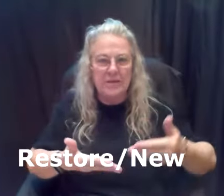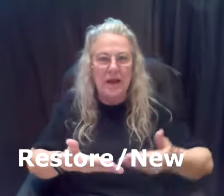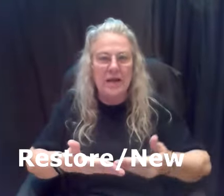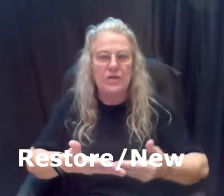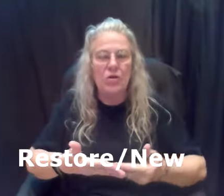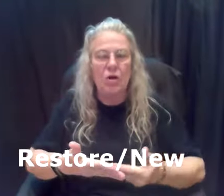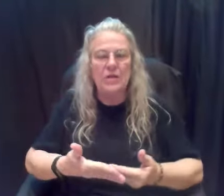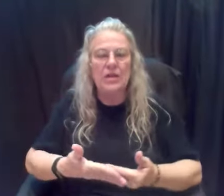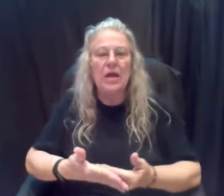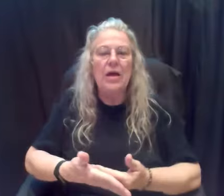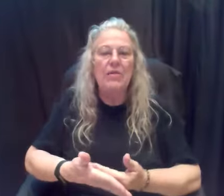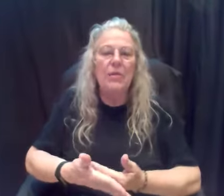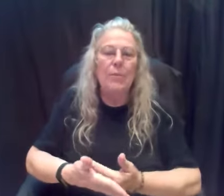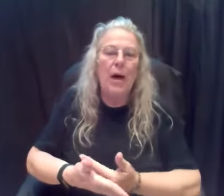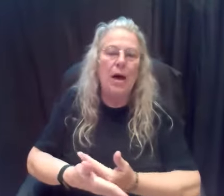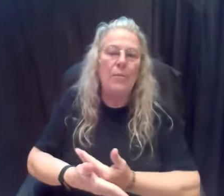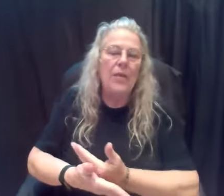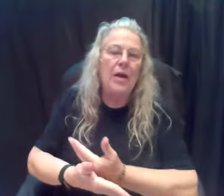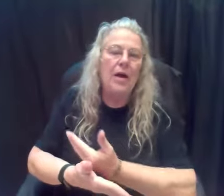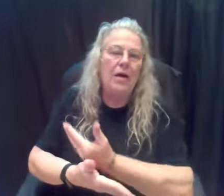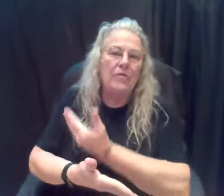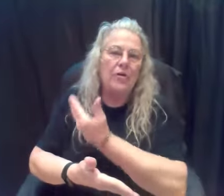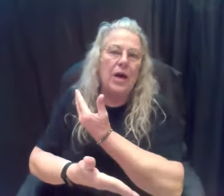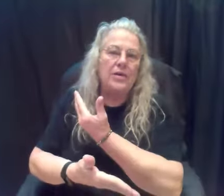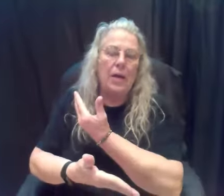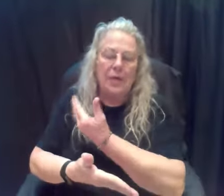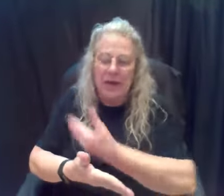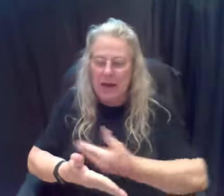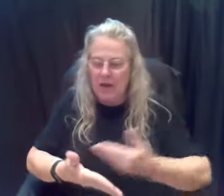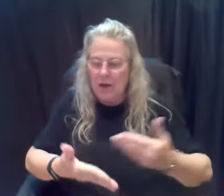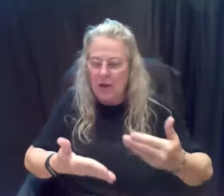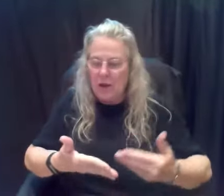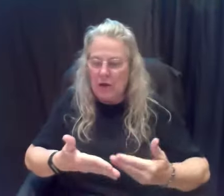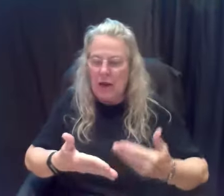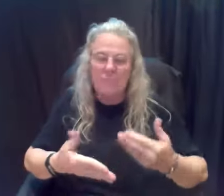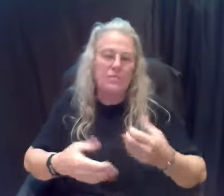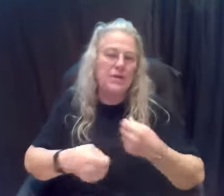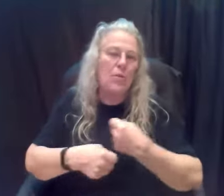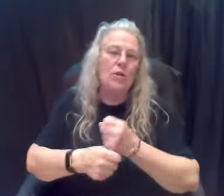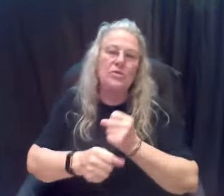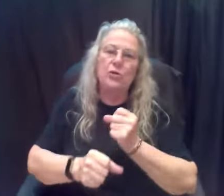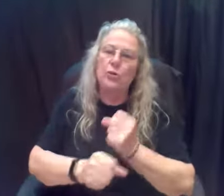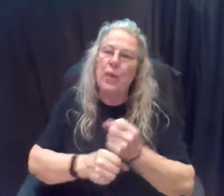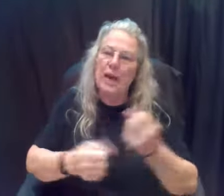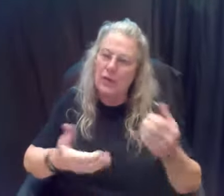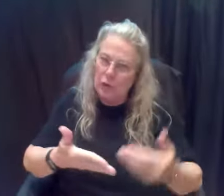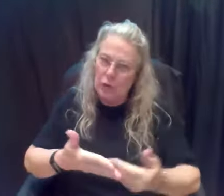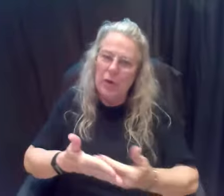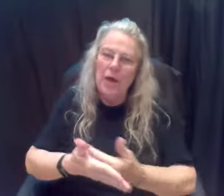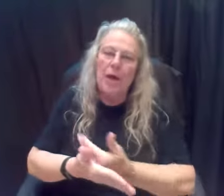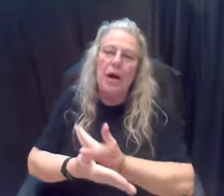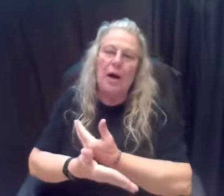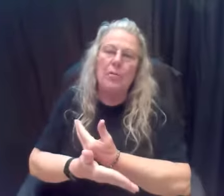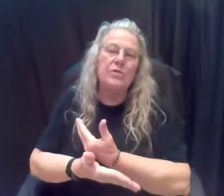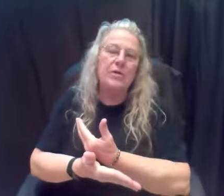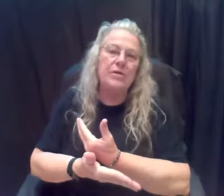slides across the palm of your non-dominant hand. Now, some will do make new. Most of the